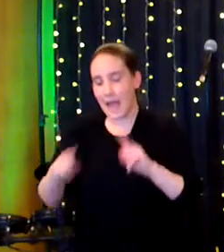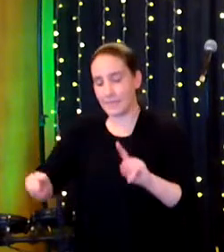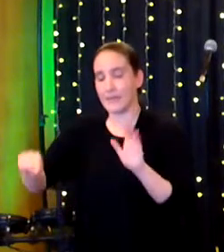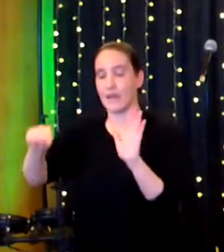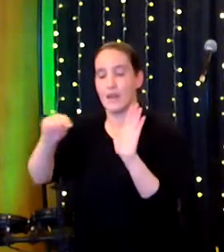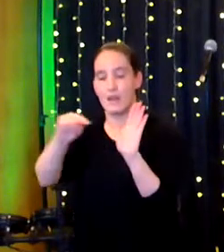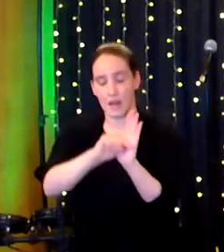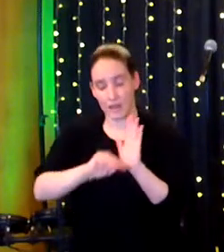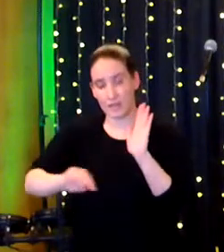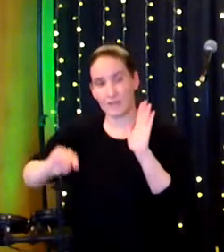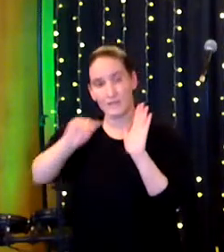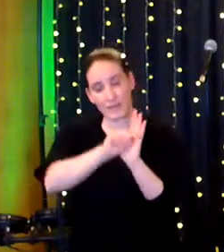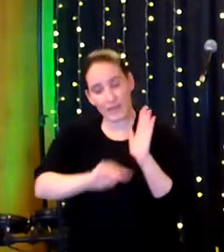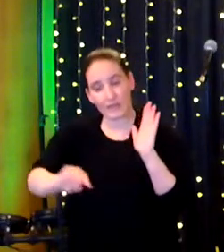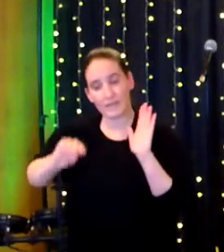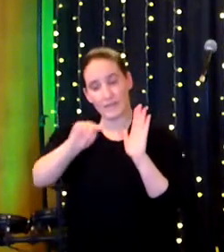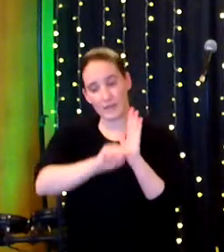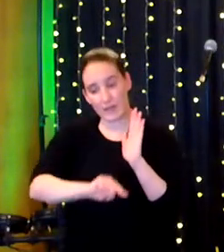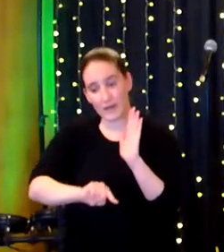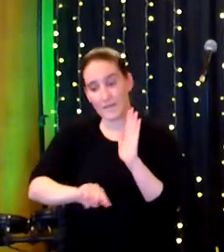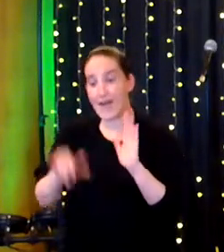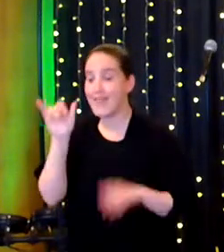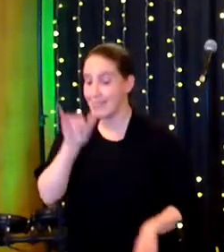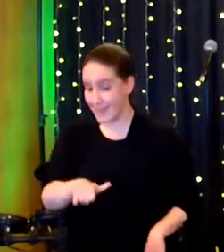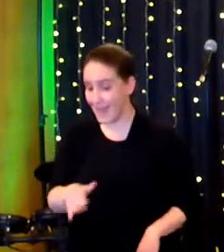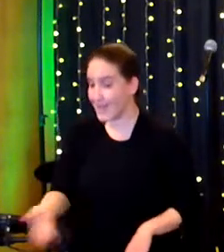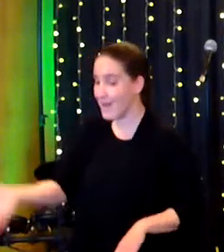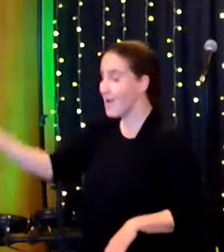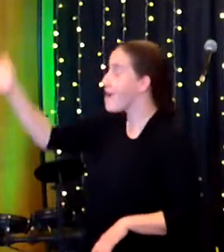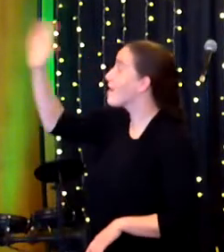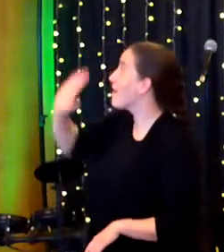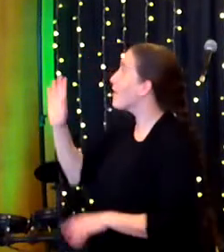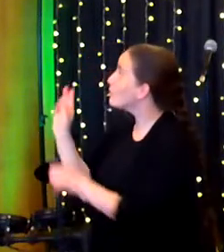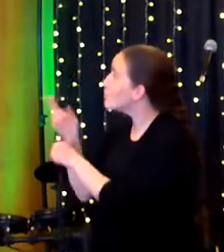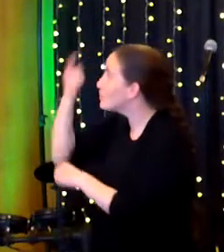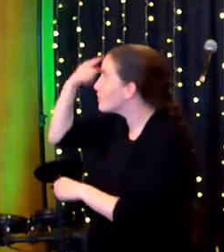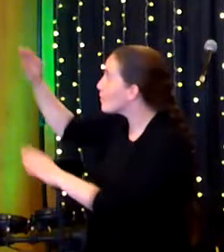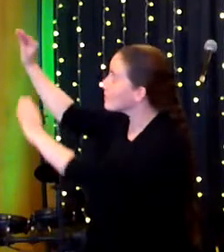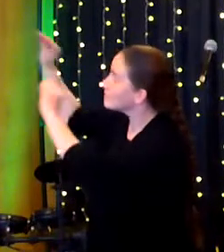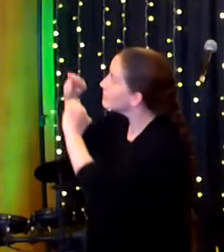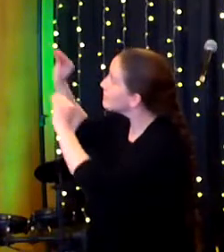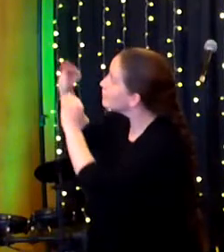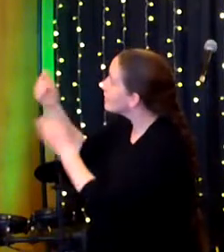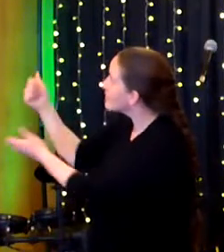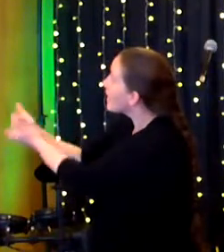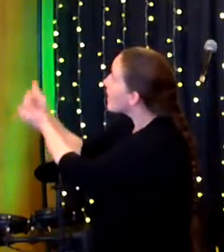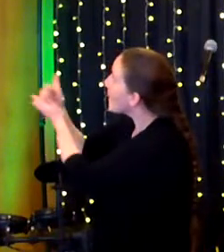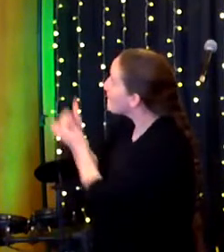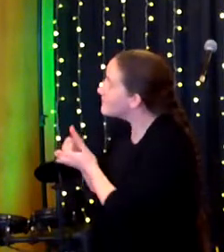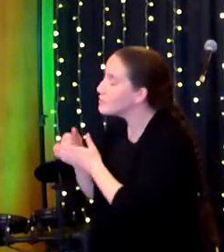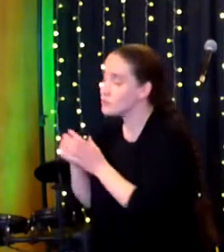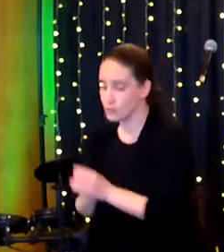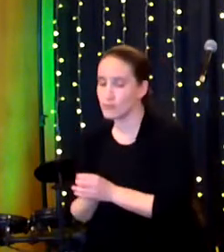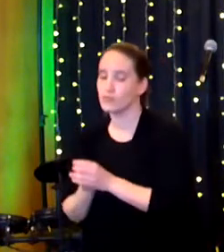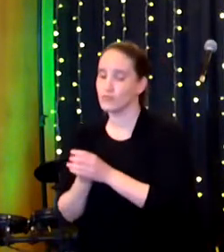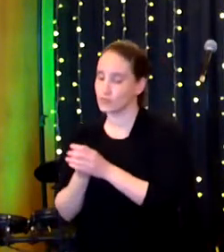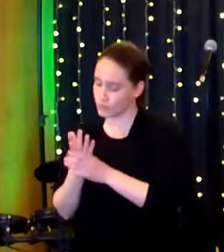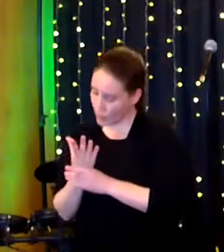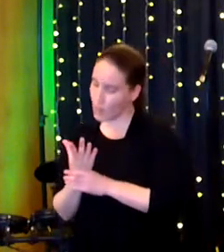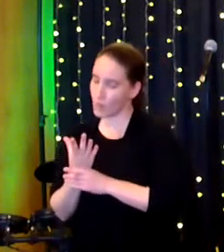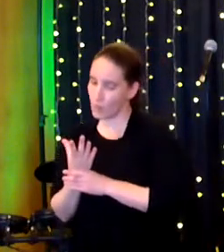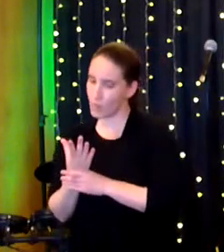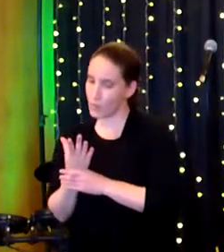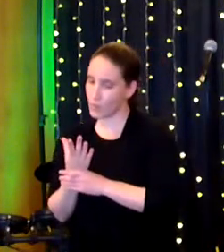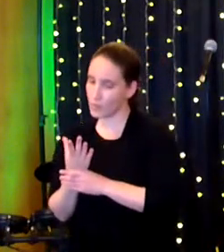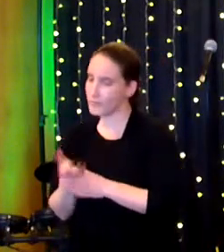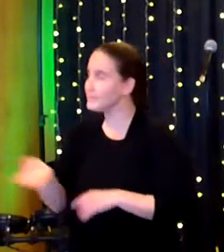the good of those who love him, who have been called according to his purpose. God is